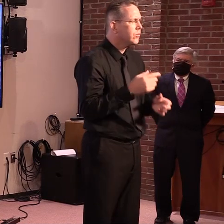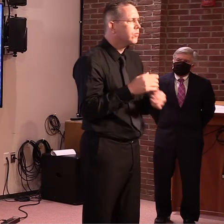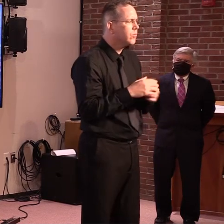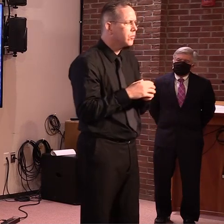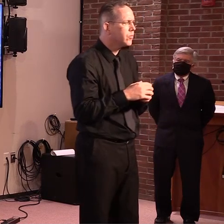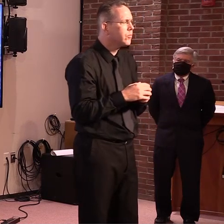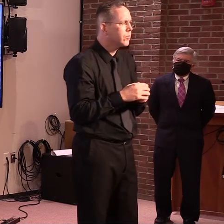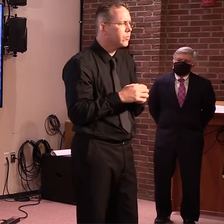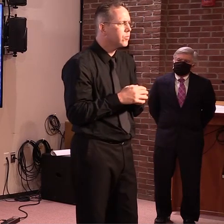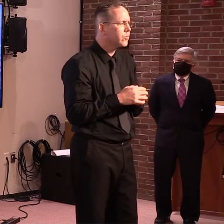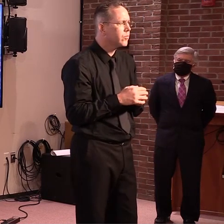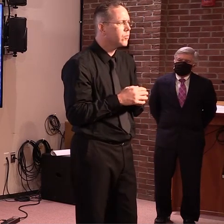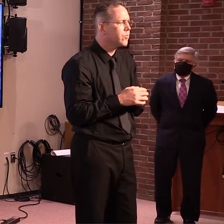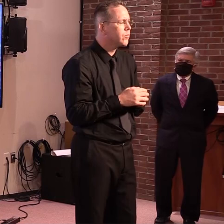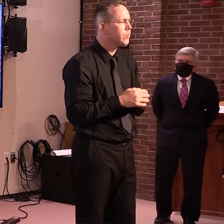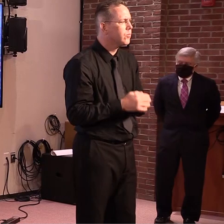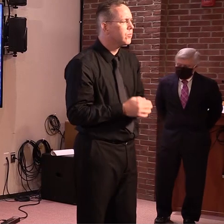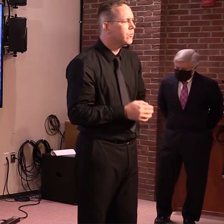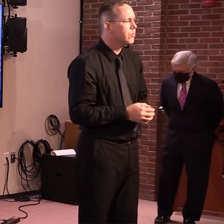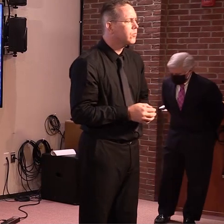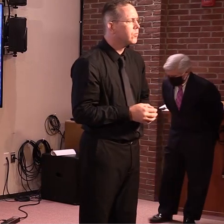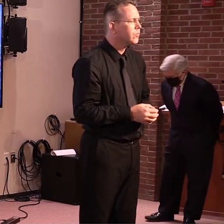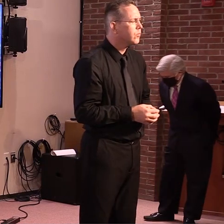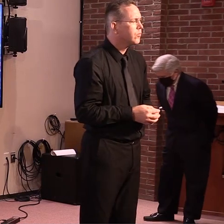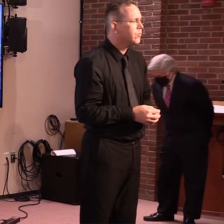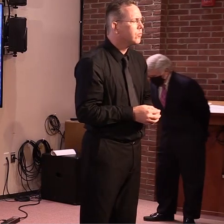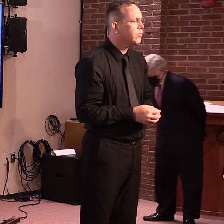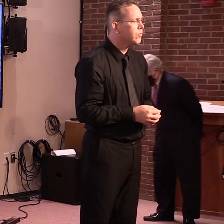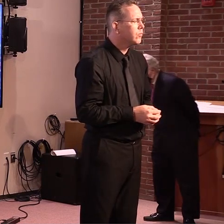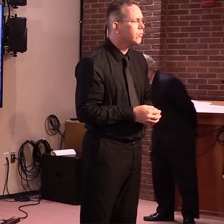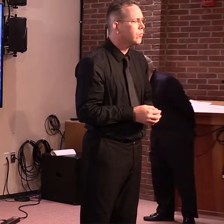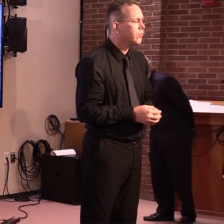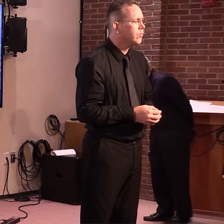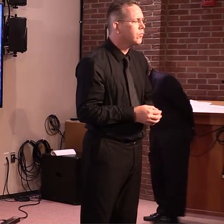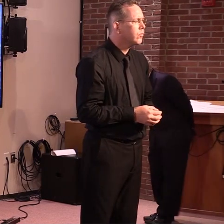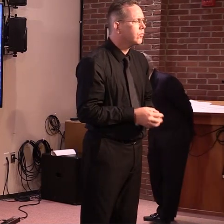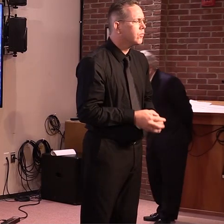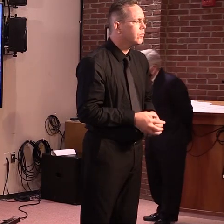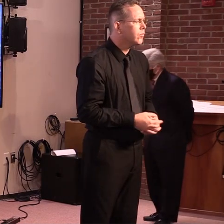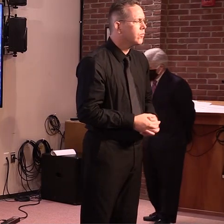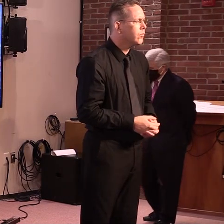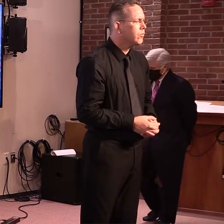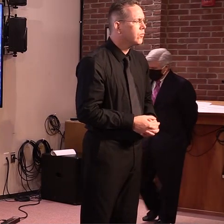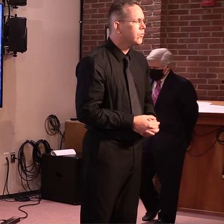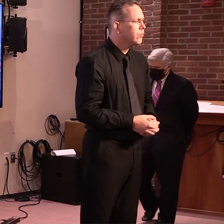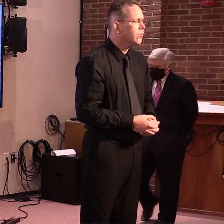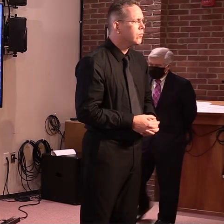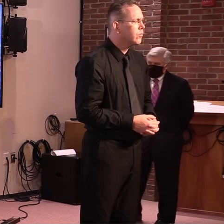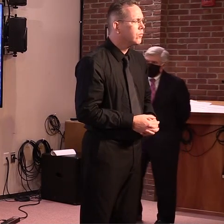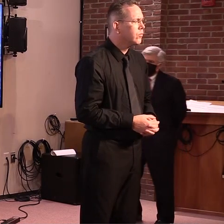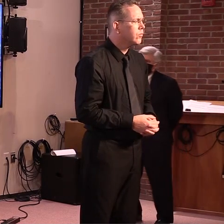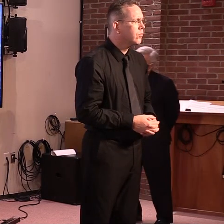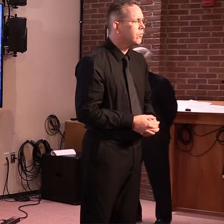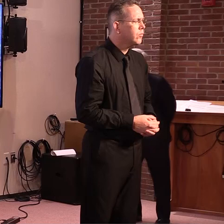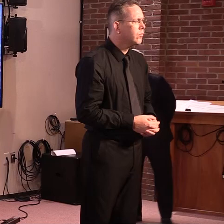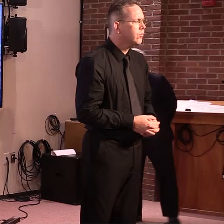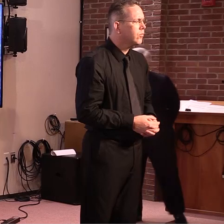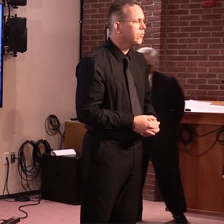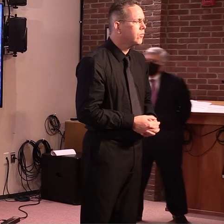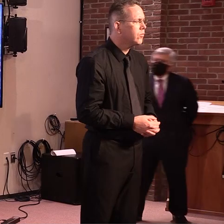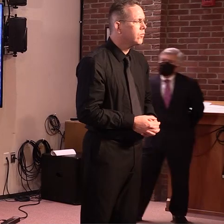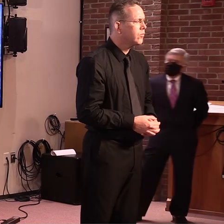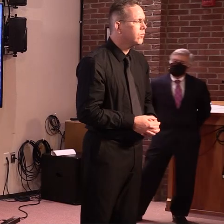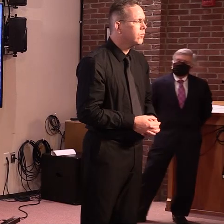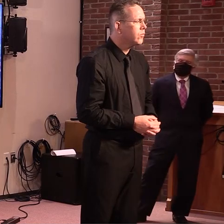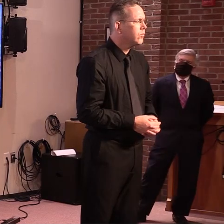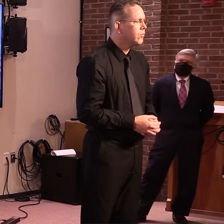wondering about the thinking of that and how that lines up with what seems to be the generally accepted best practice being everyone wearing a mask in